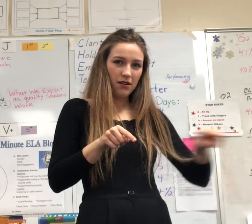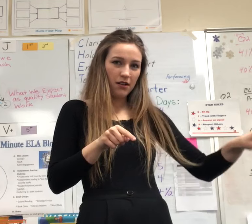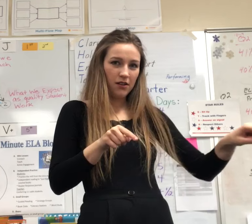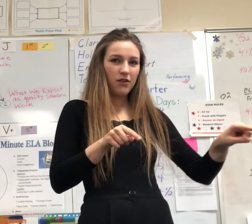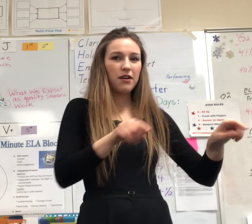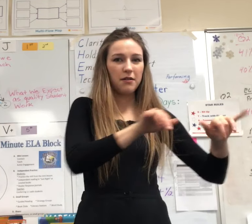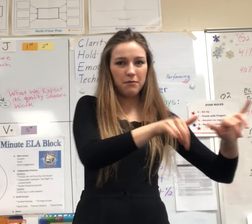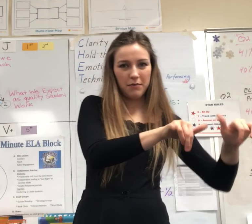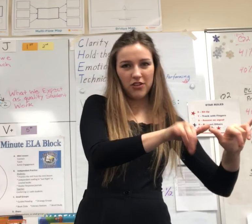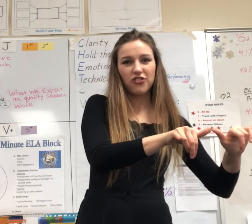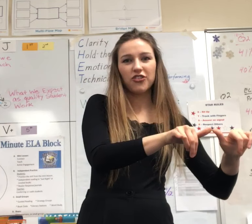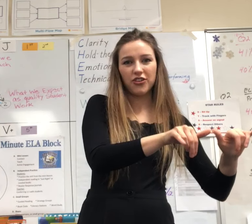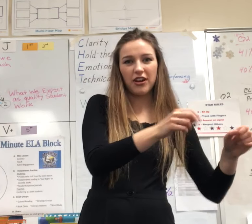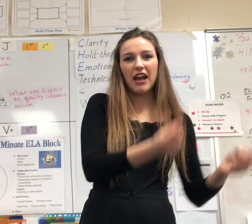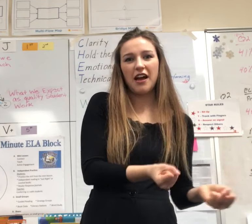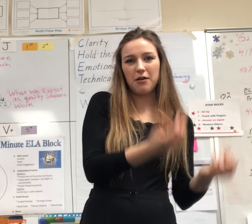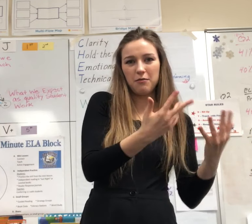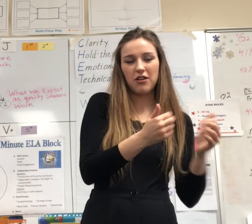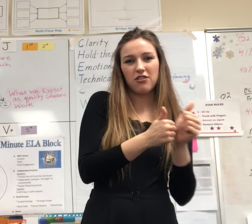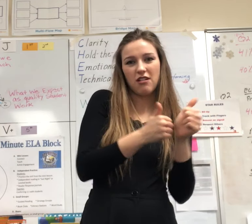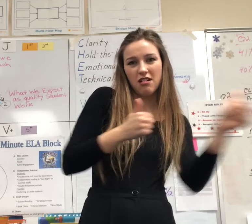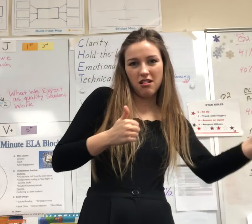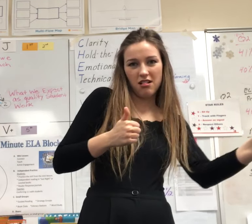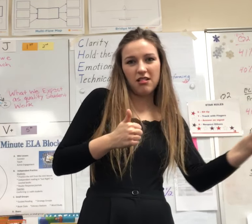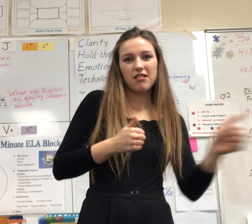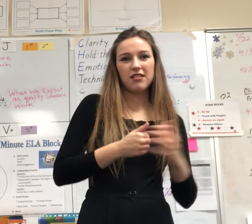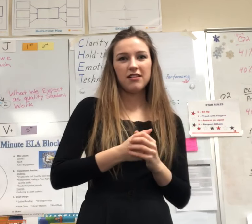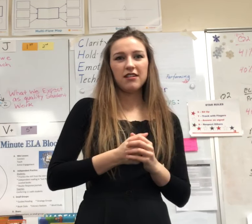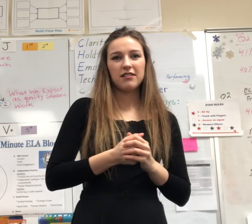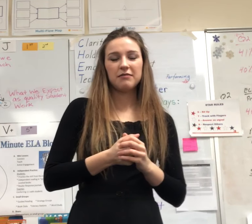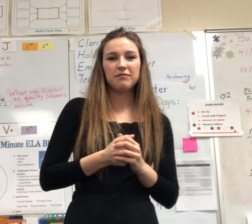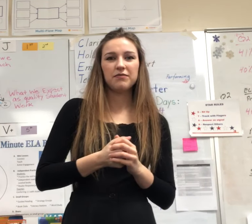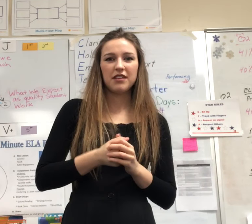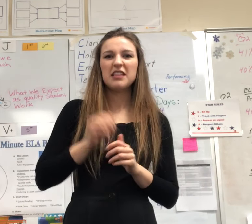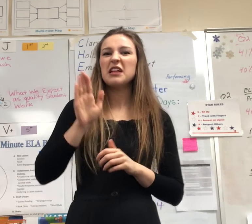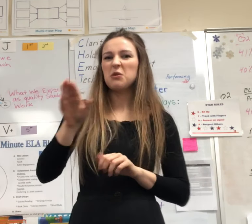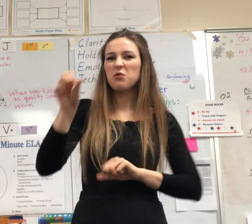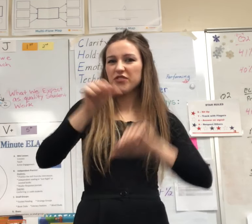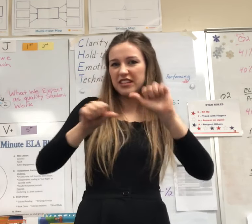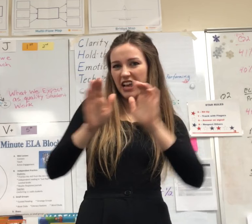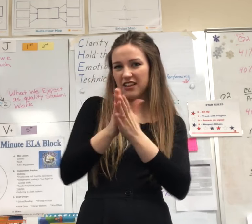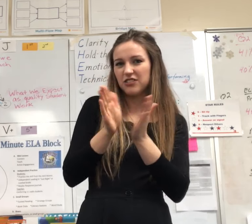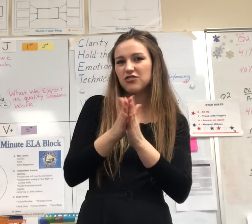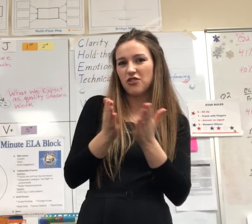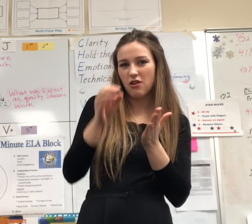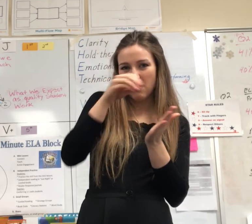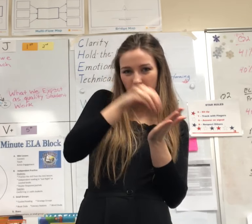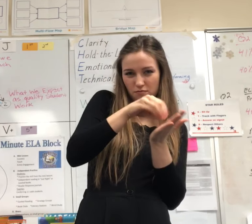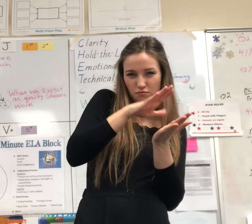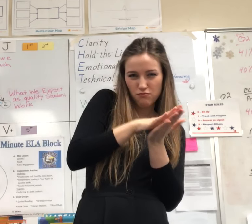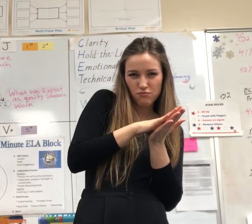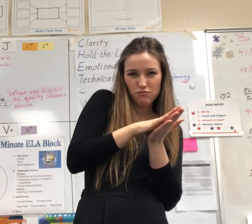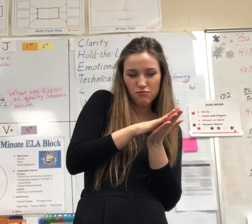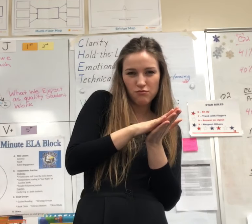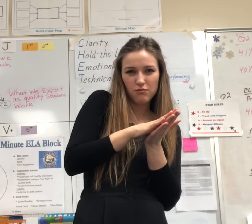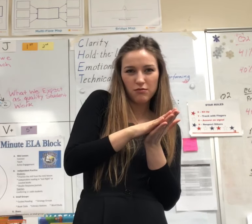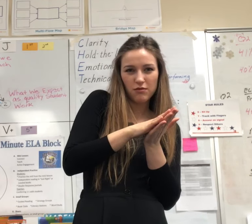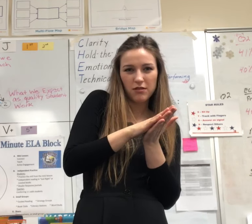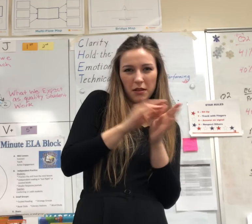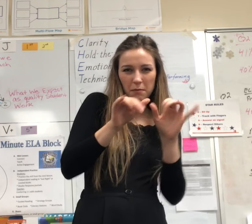And then you're going to record in your journals, and I'll show you how to do this. You're going to record in your journals what you found. Then you're